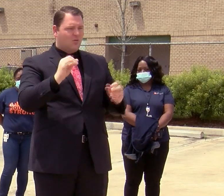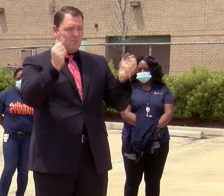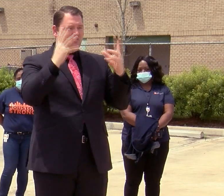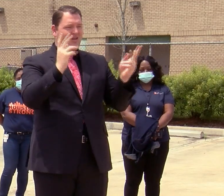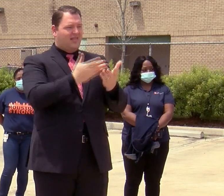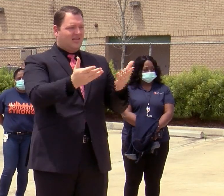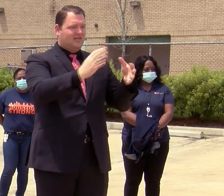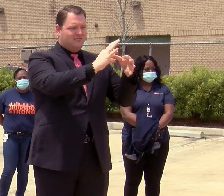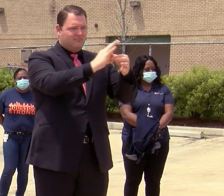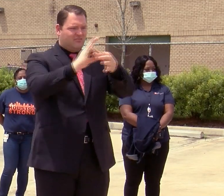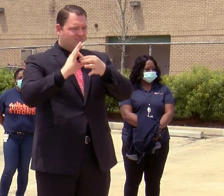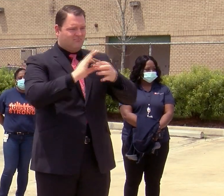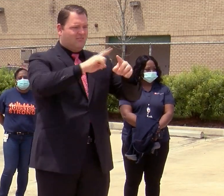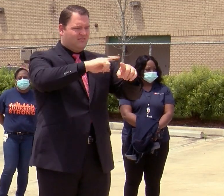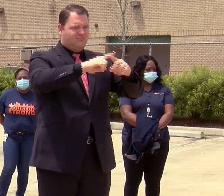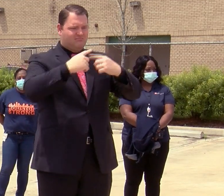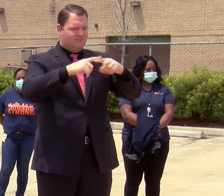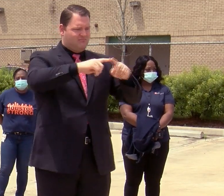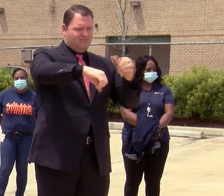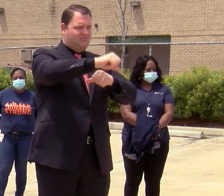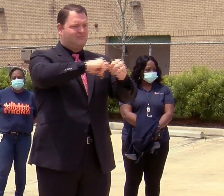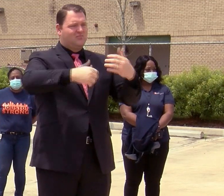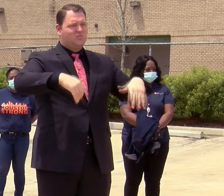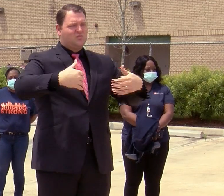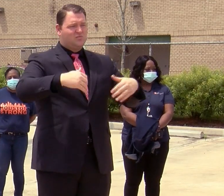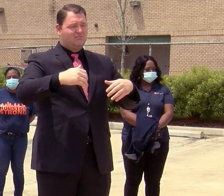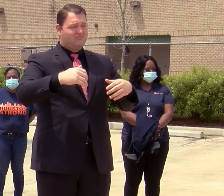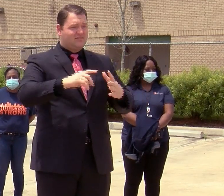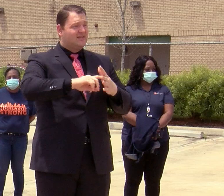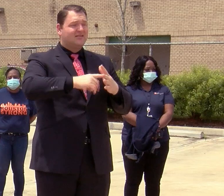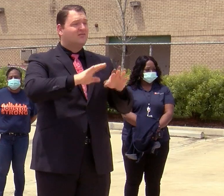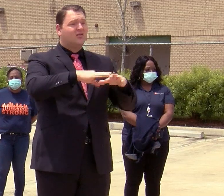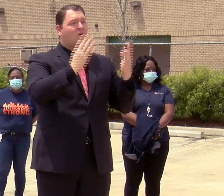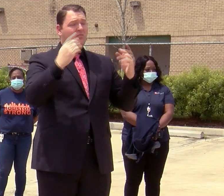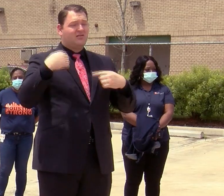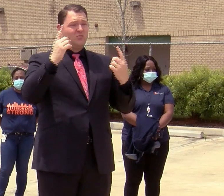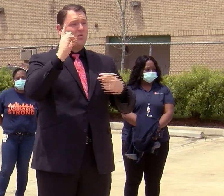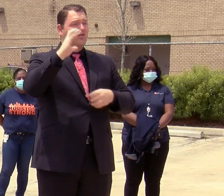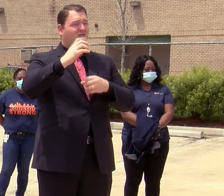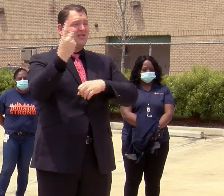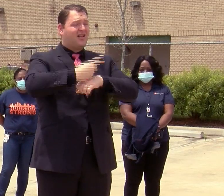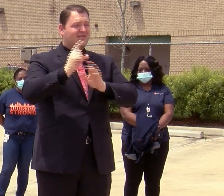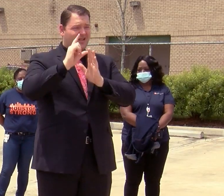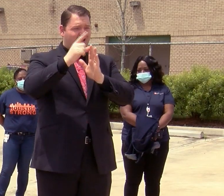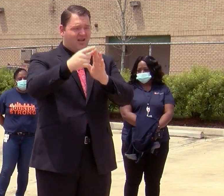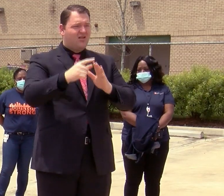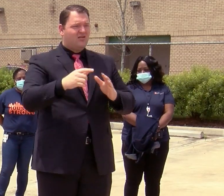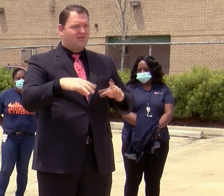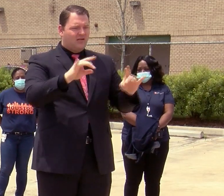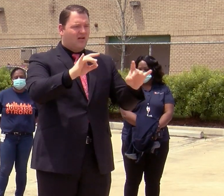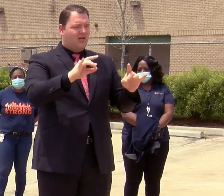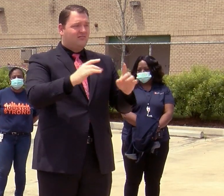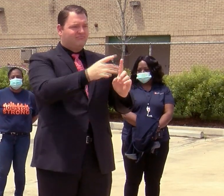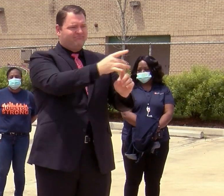days in, and we've had nearly 1 million persons confirmed with cases